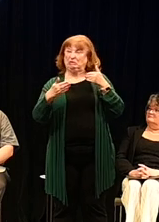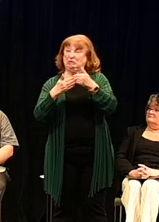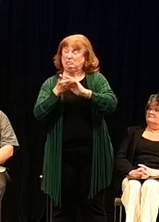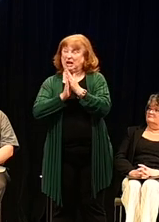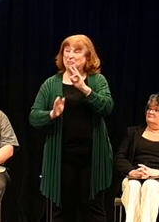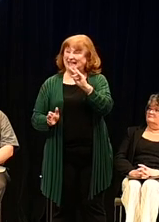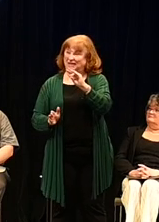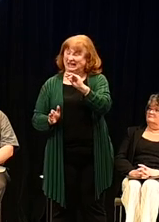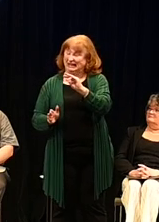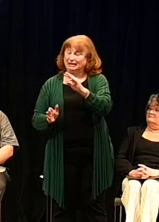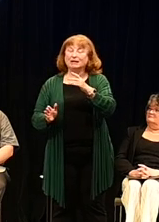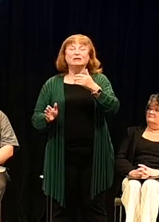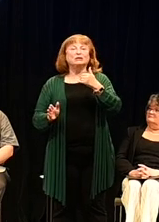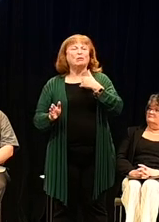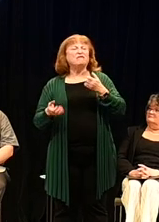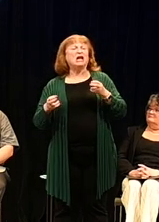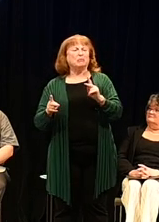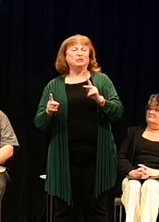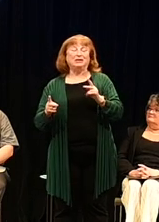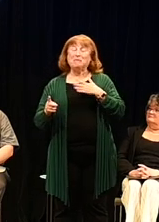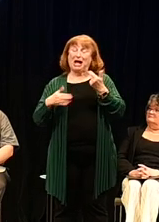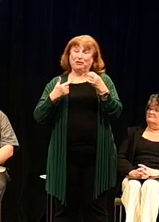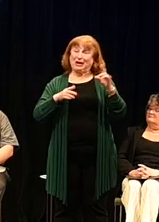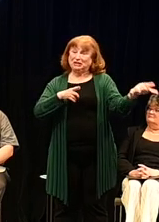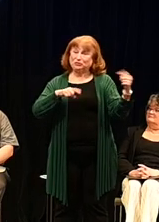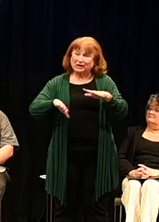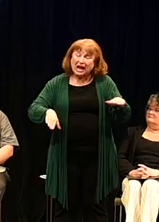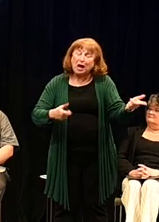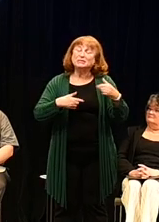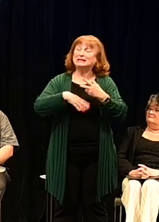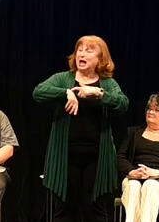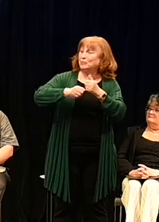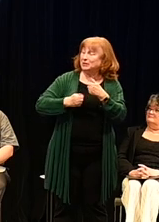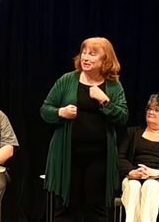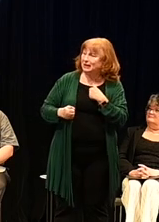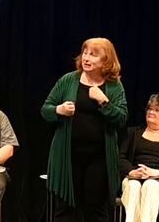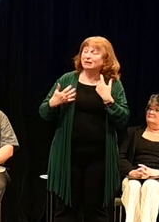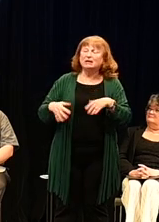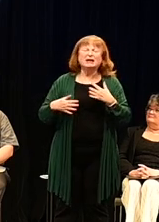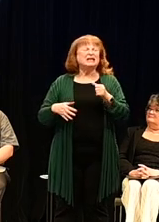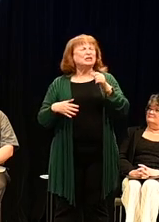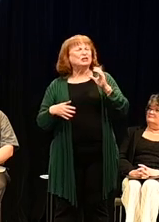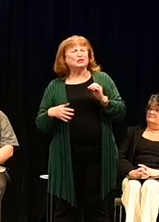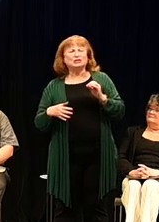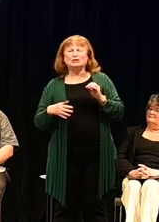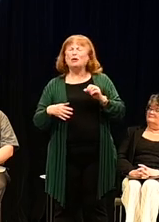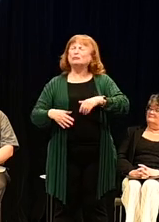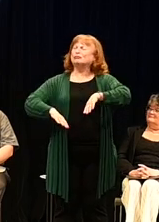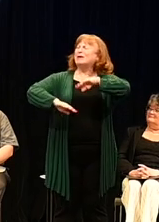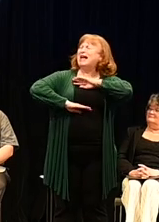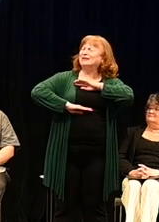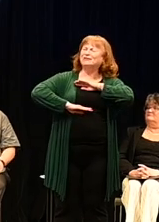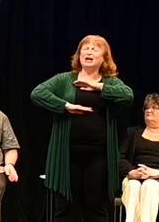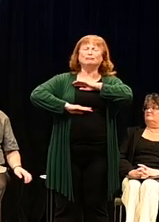up, and having the opportunity to have my grandchildren come and spend time with me, it is so